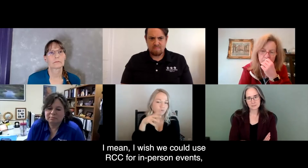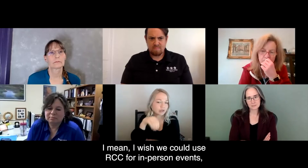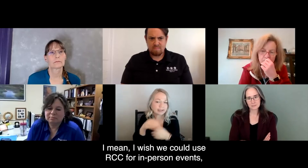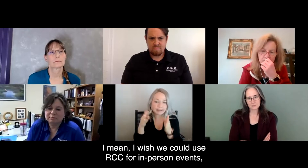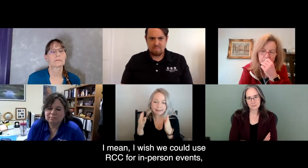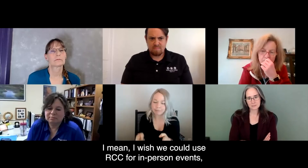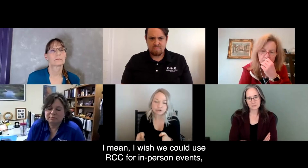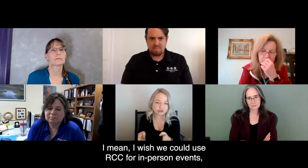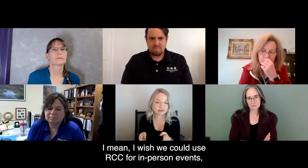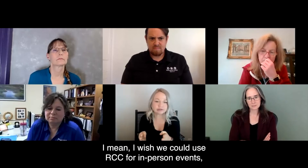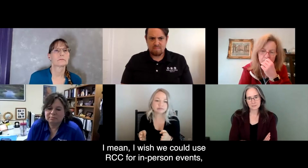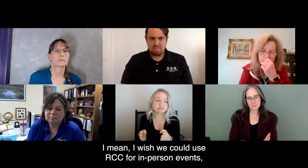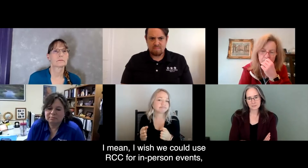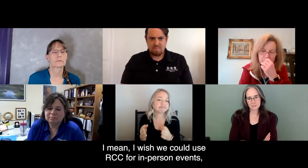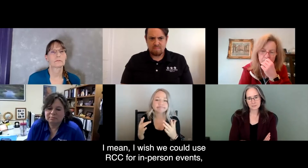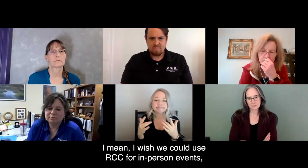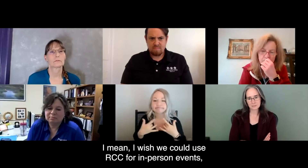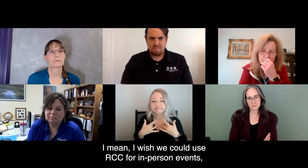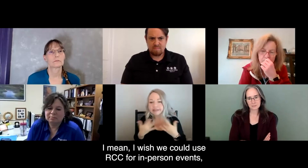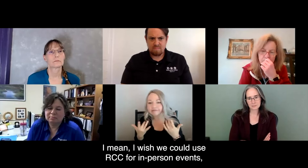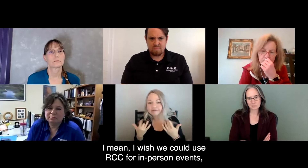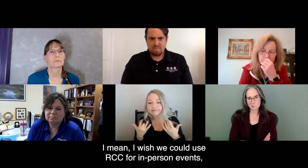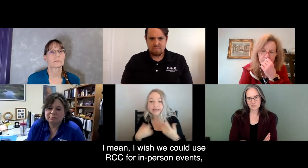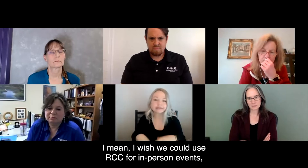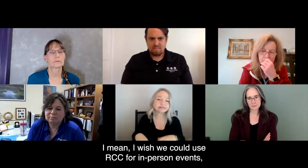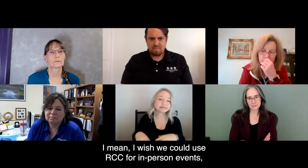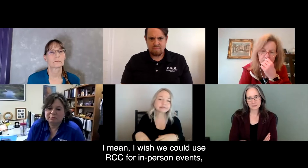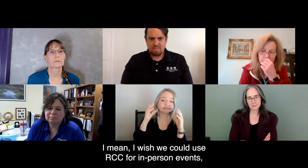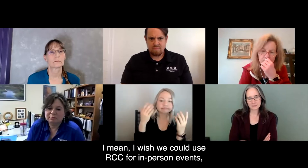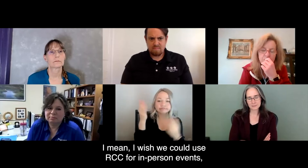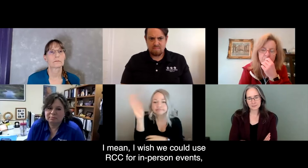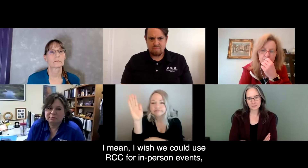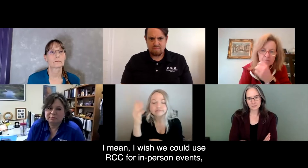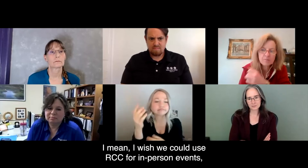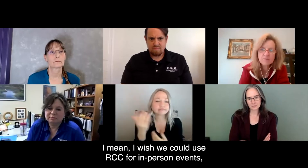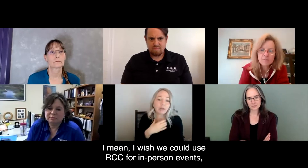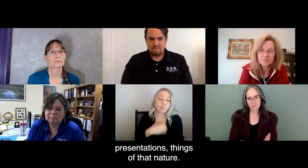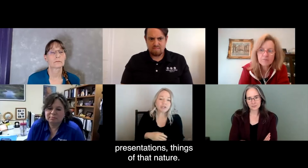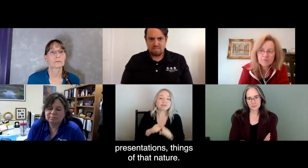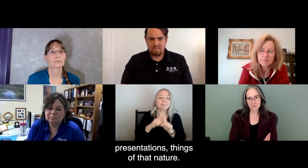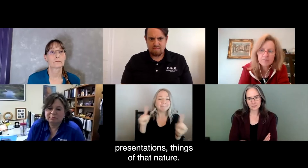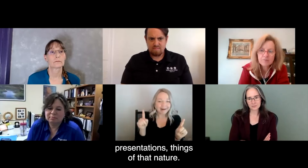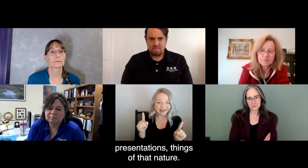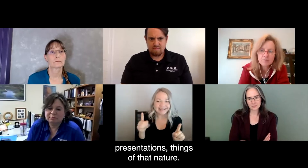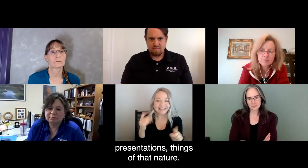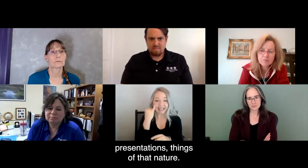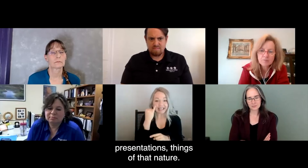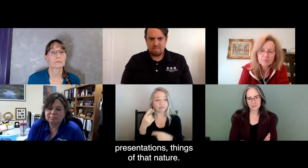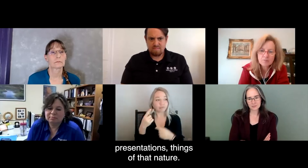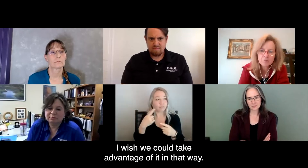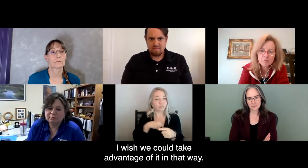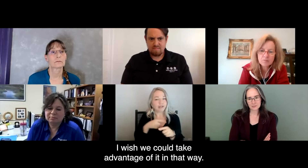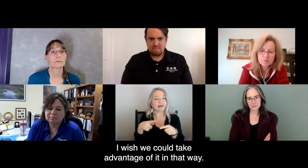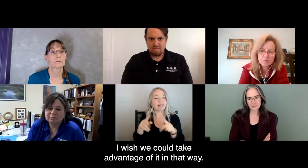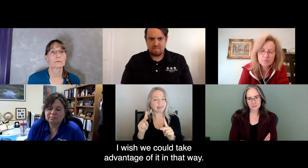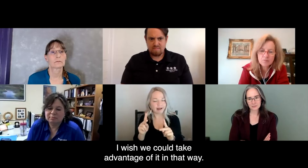I mean, I wish we could use RCC for in-person events, presentations, things of that nature.